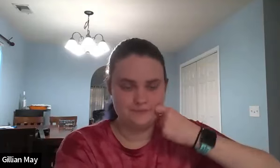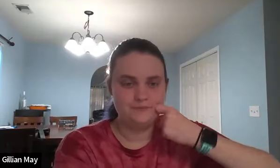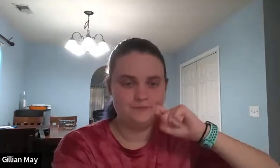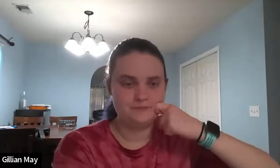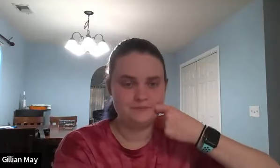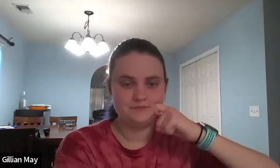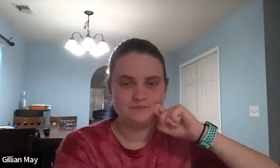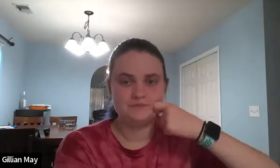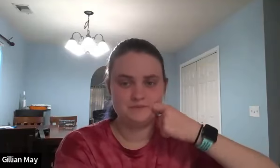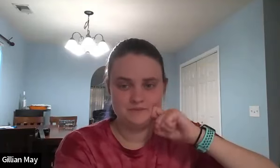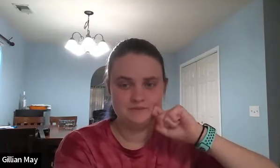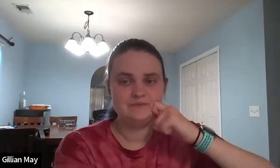Mm-hmm.